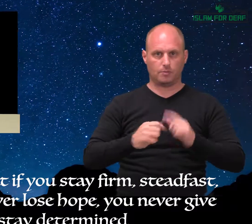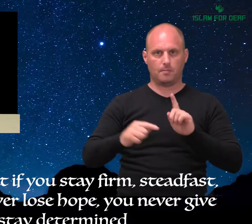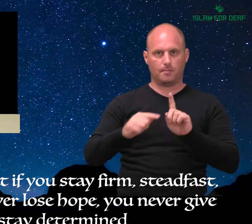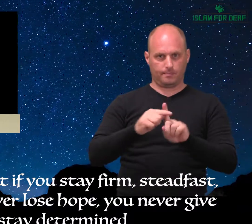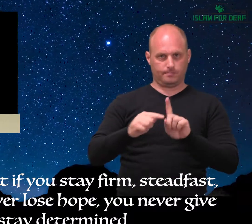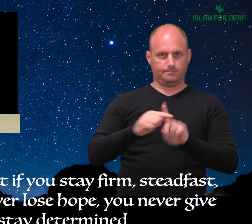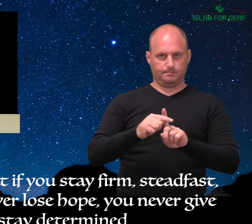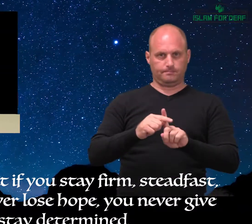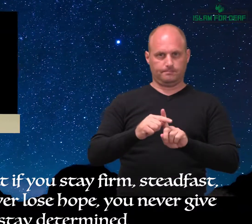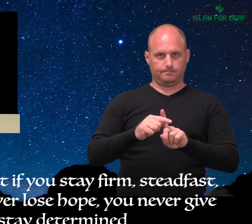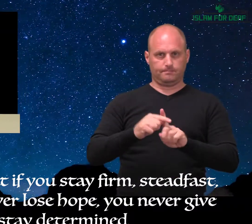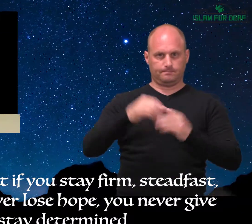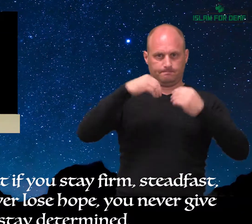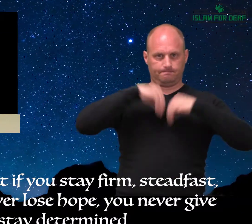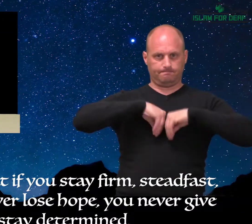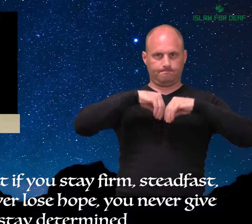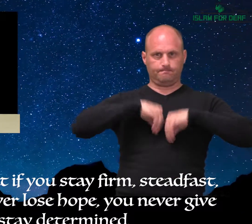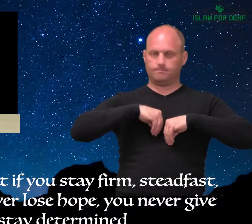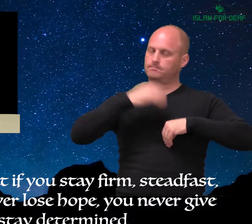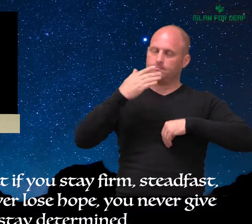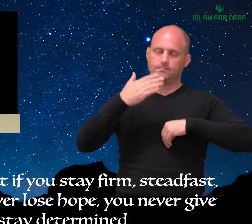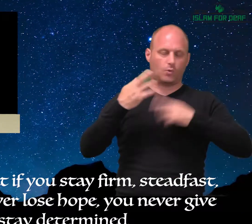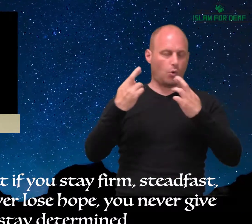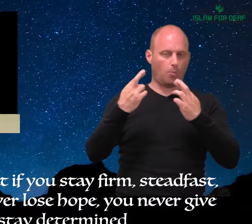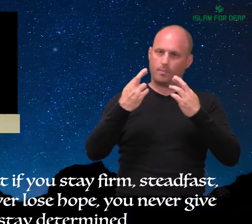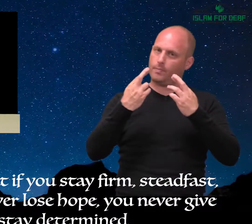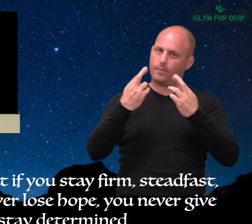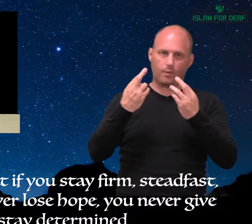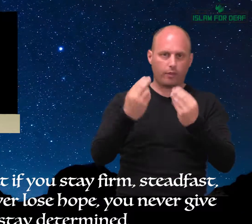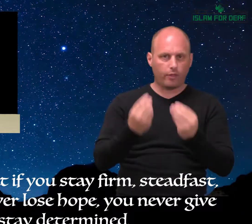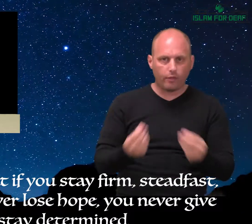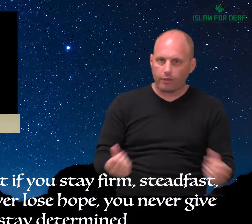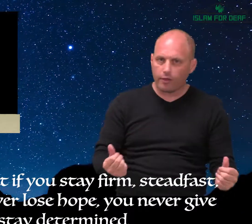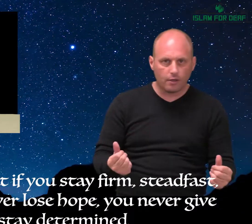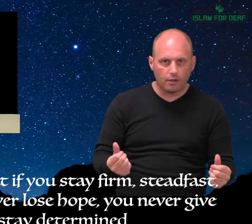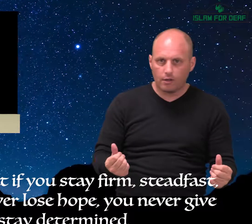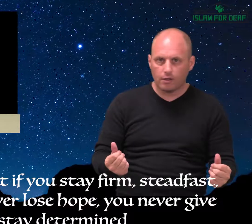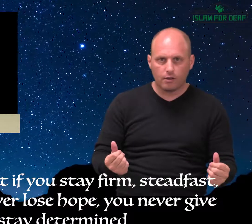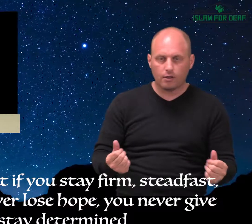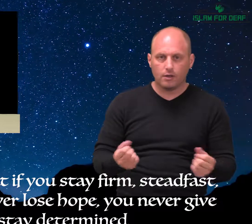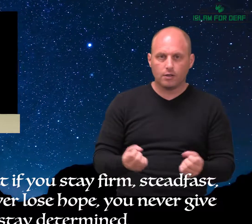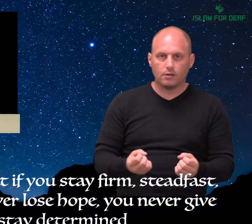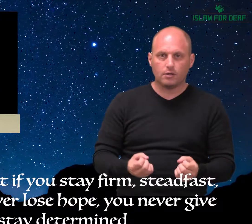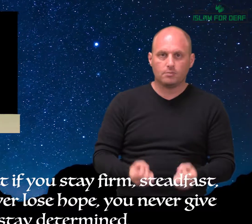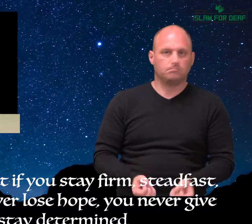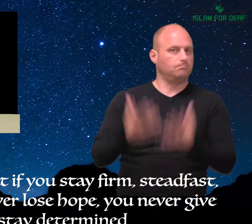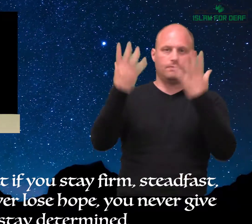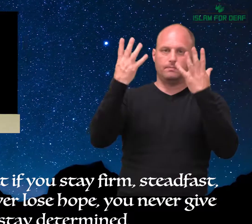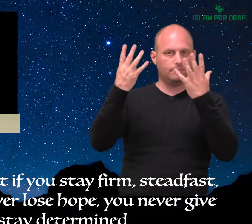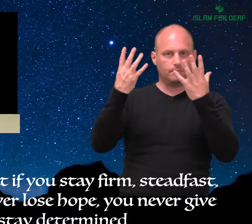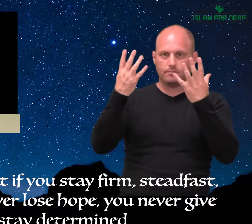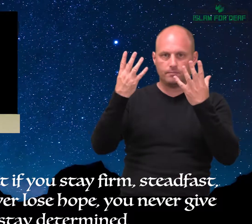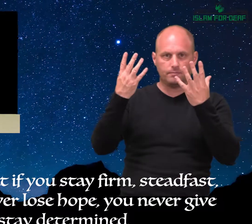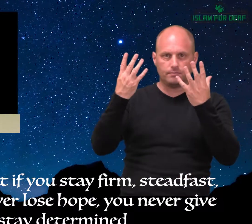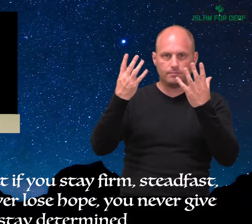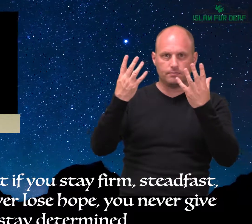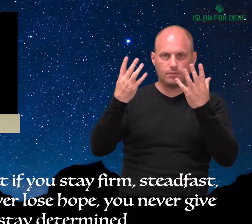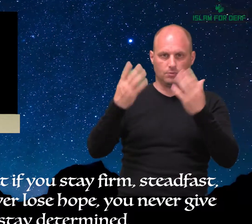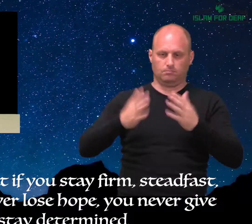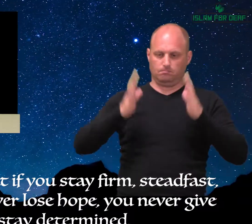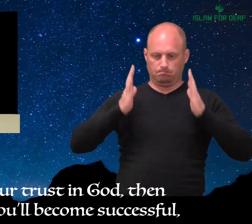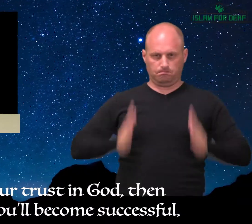you never lose hope, you never give up, you stay determined,